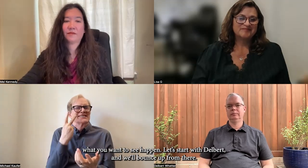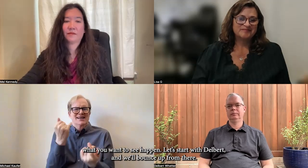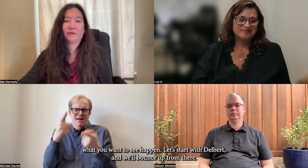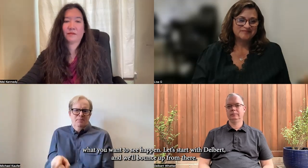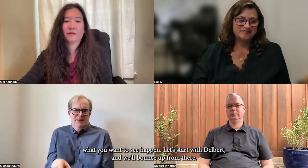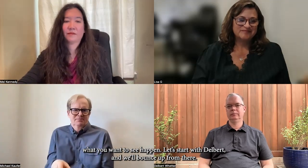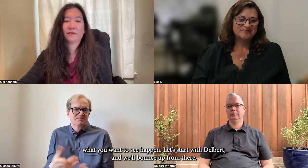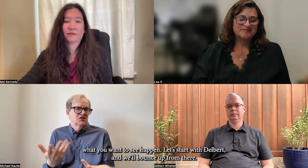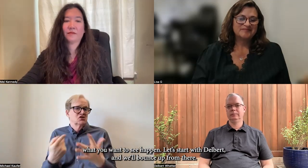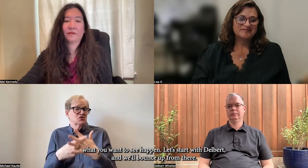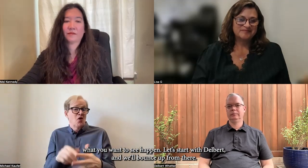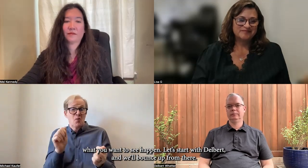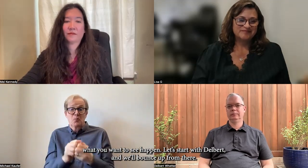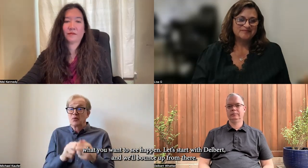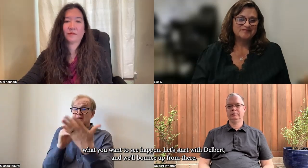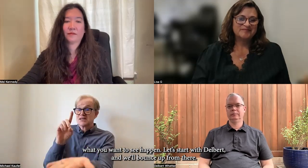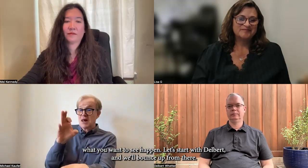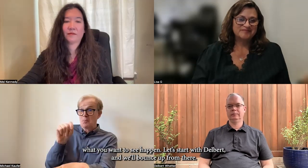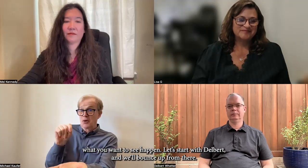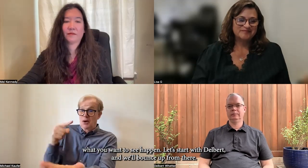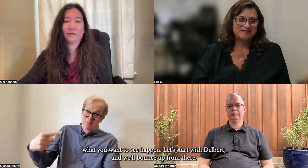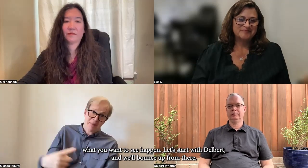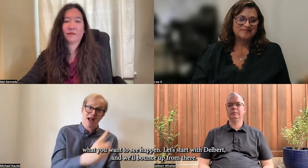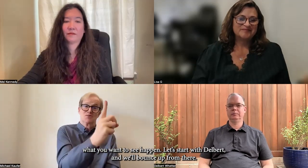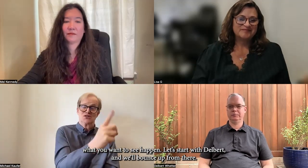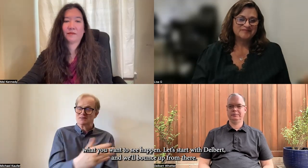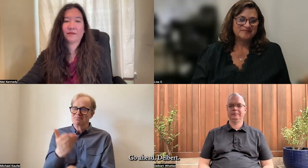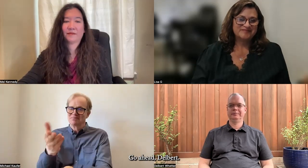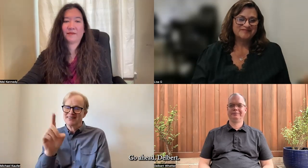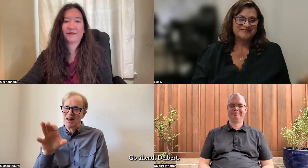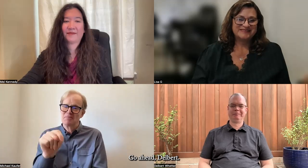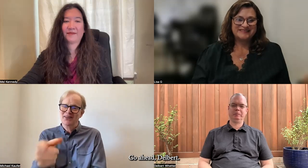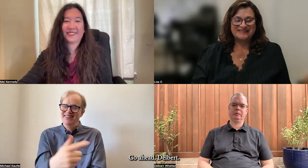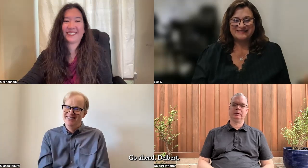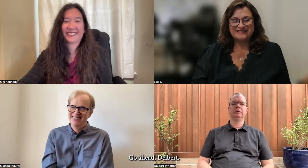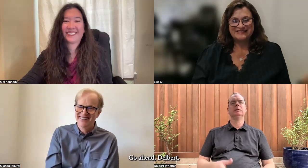What you want to see happen. Let's start with Delbert and we'll bounce up from there. Go ahead, Delbert.